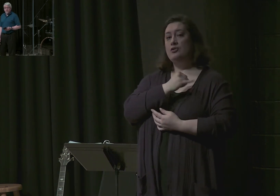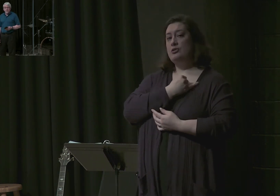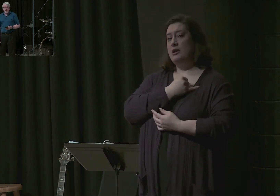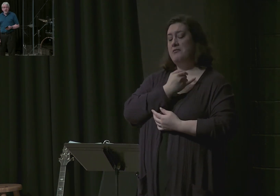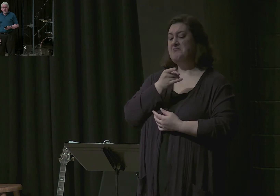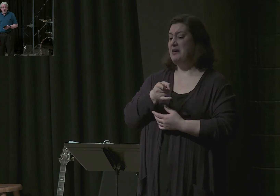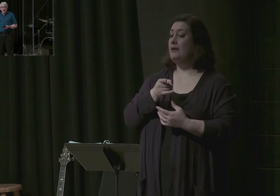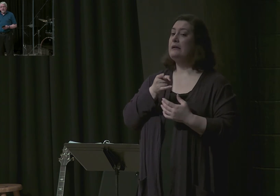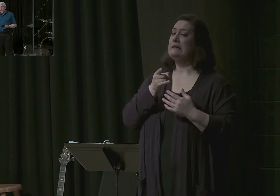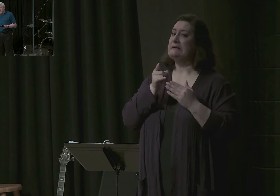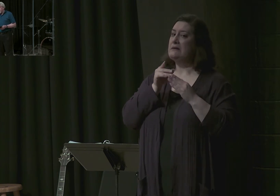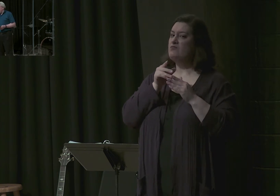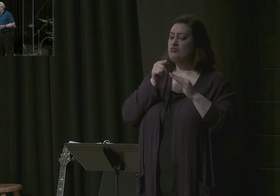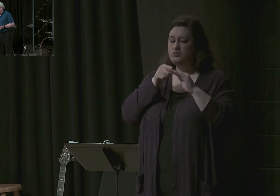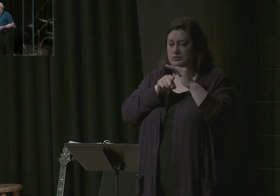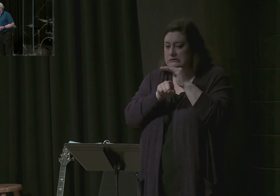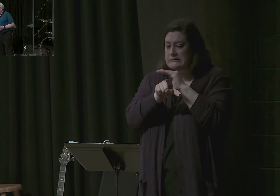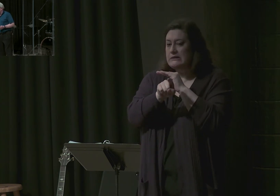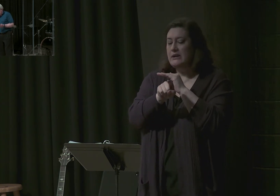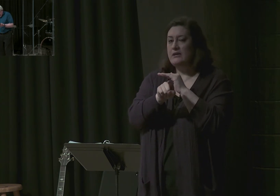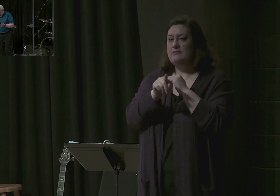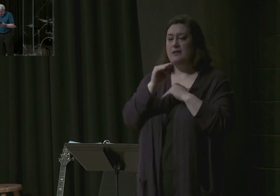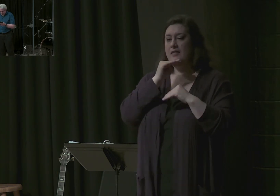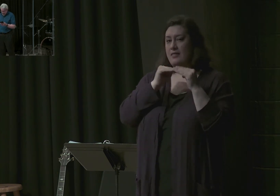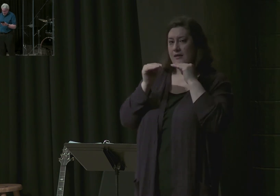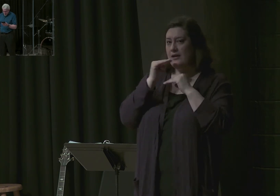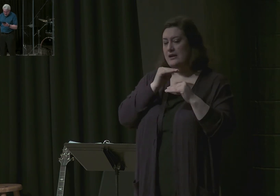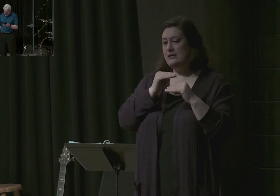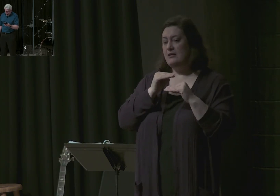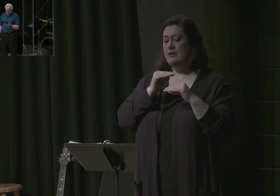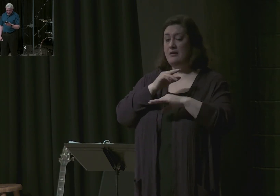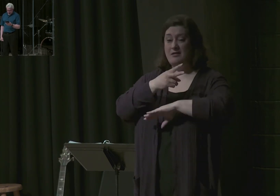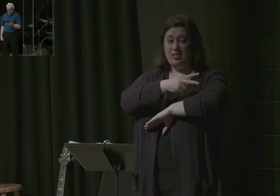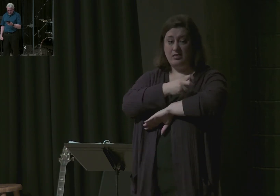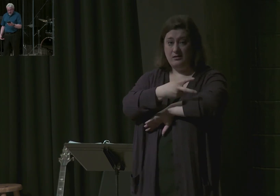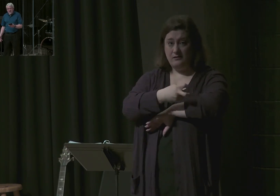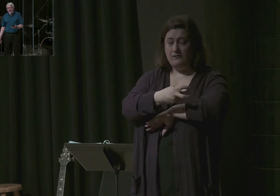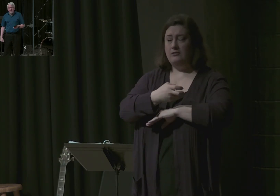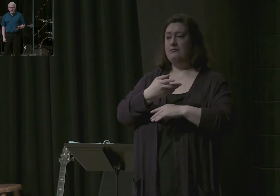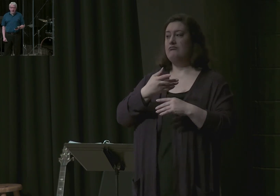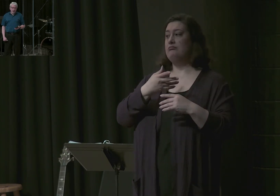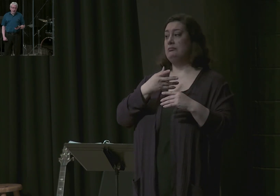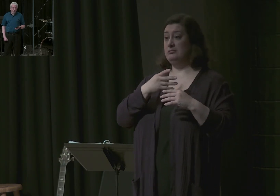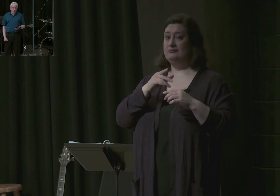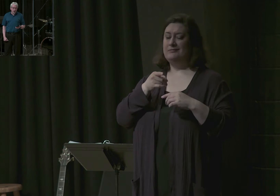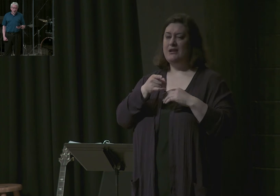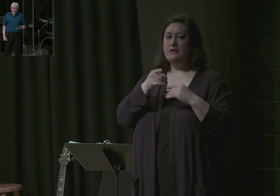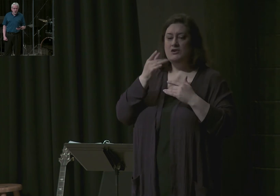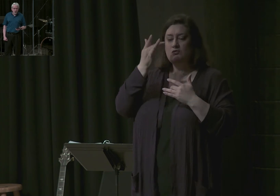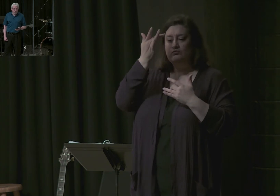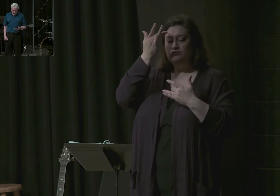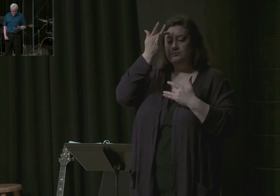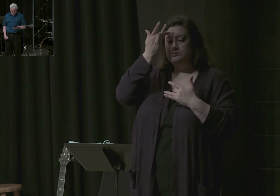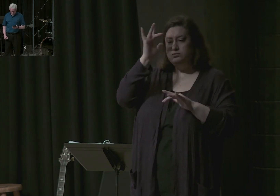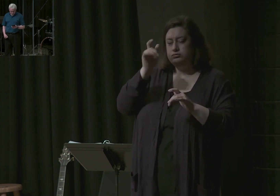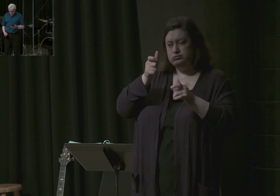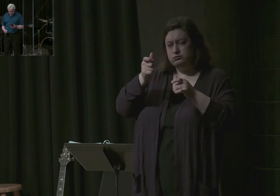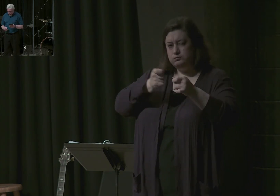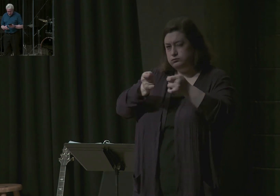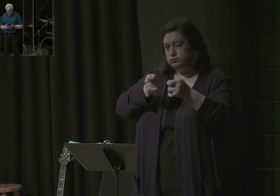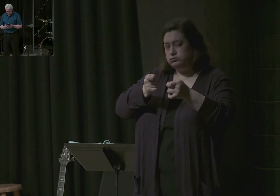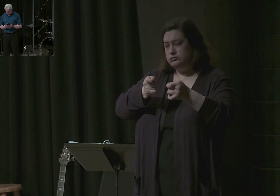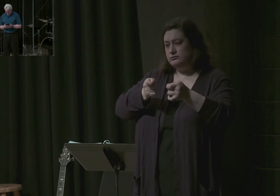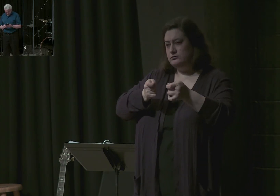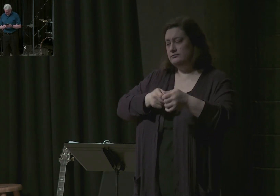Jacob is clever, sneaky, conniving, thieving, cruel,